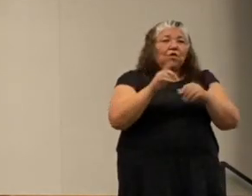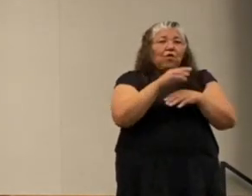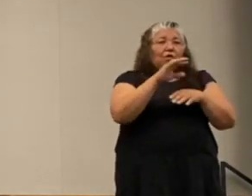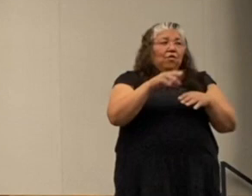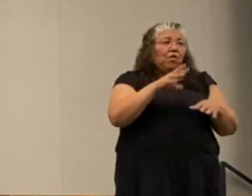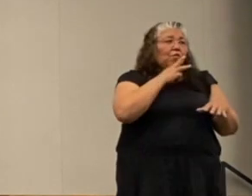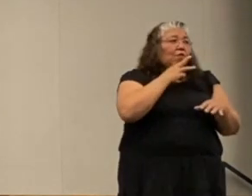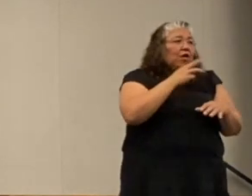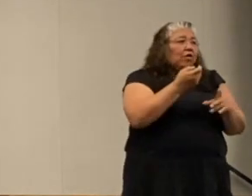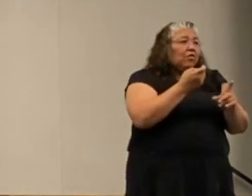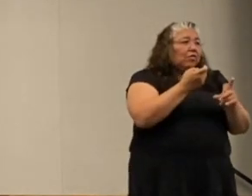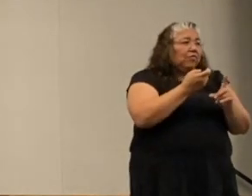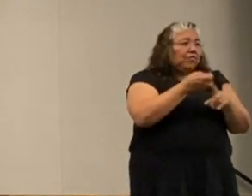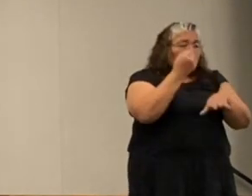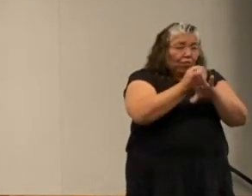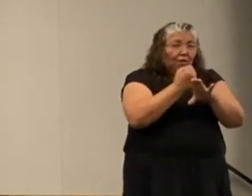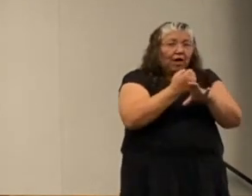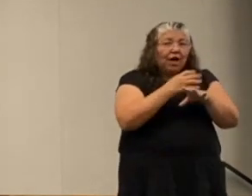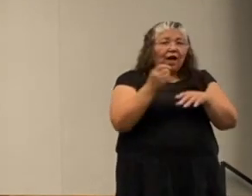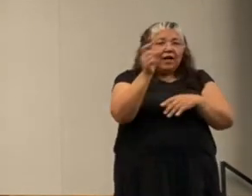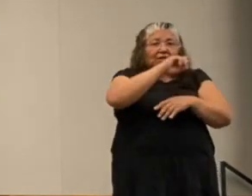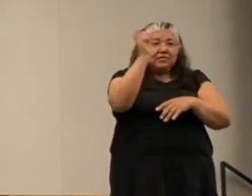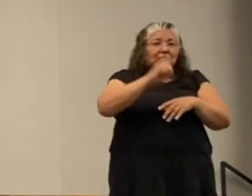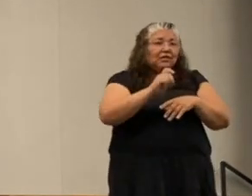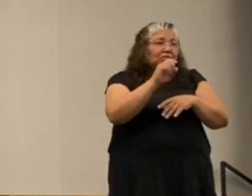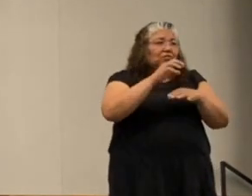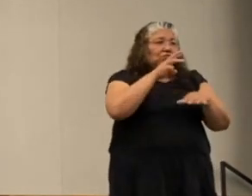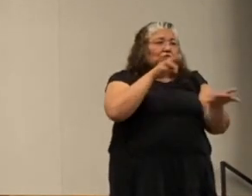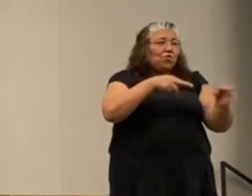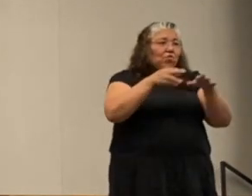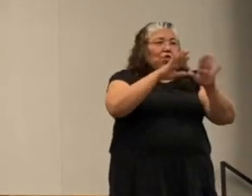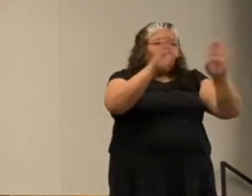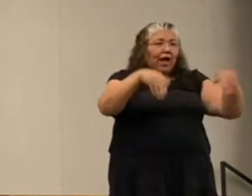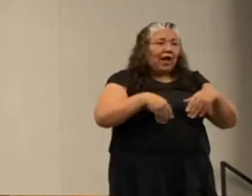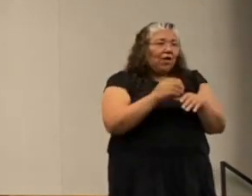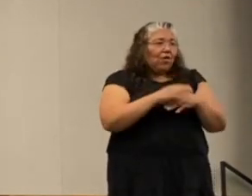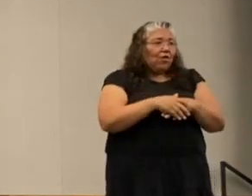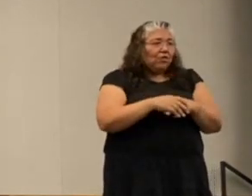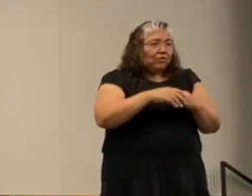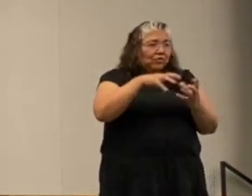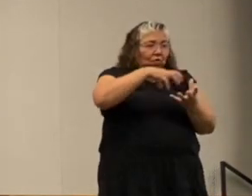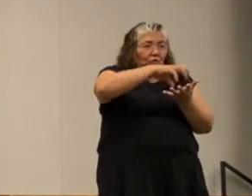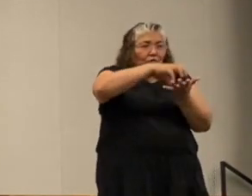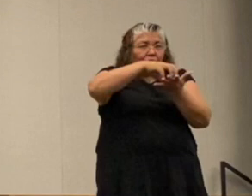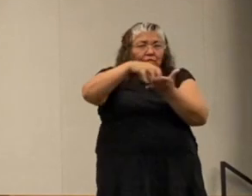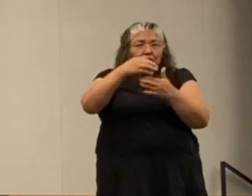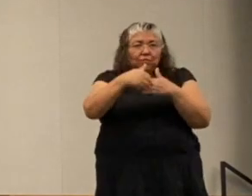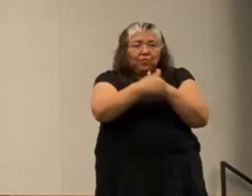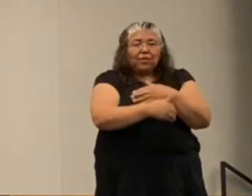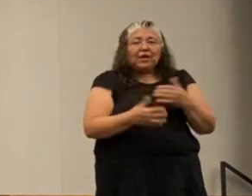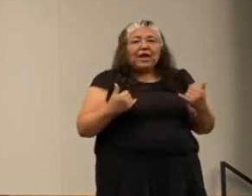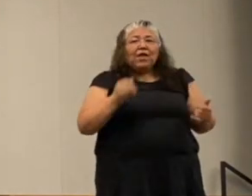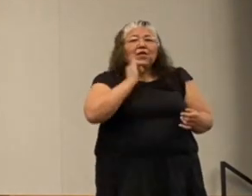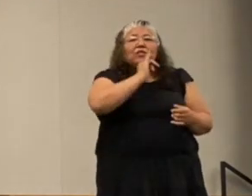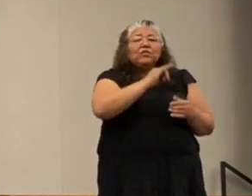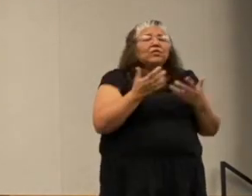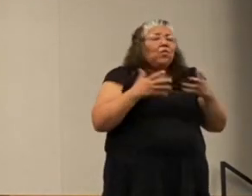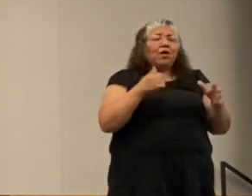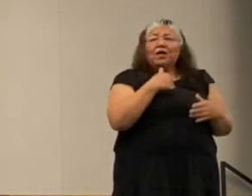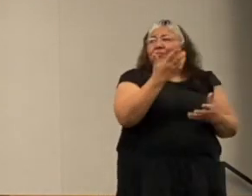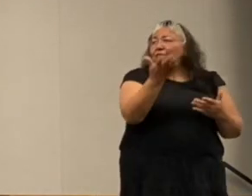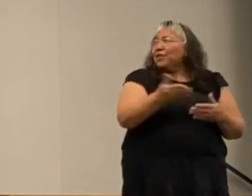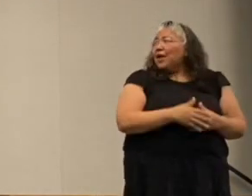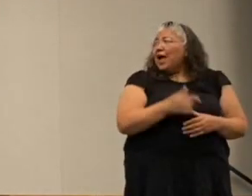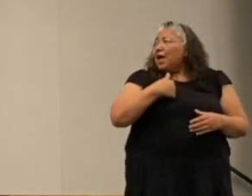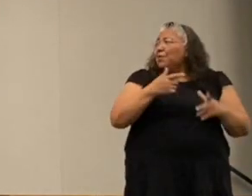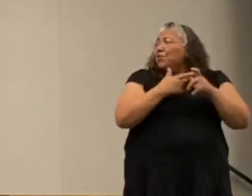rock and Texas Roadhouse Bunch. I mean, it was amazing. Right? Israelites didn't want me there because I've